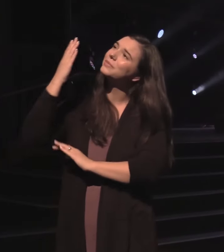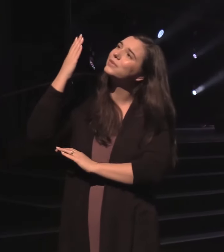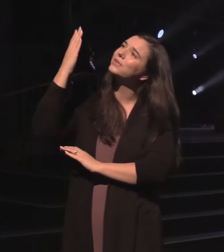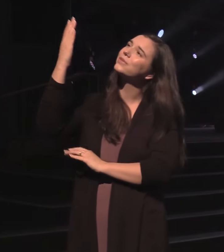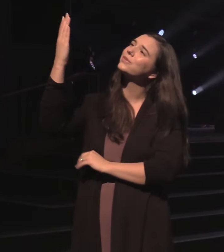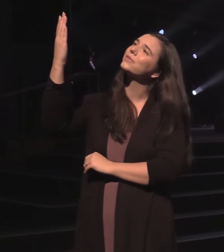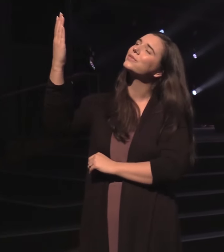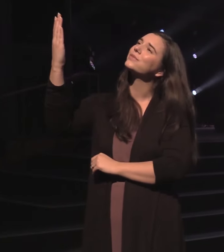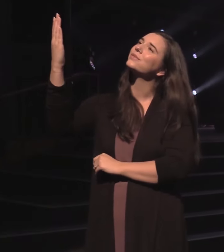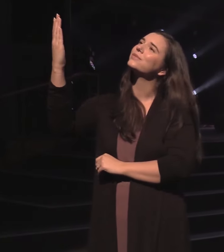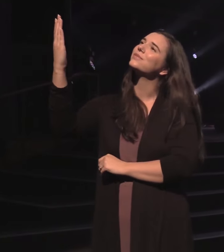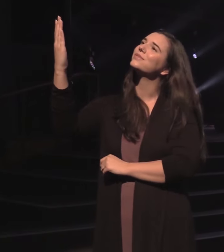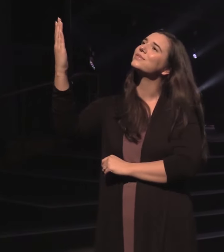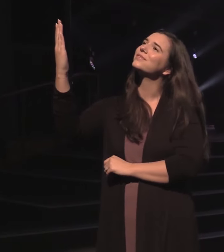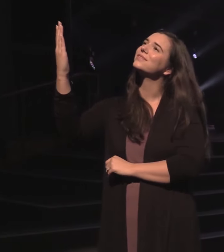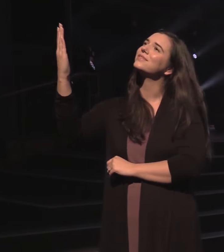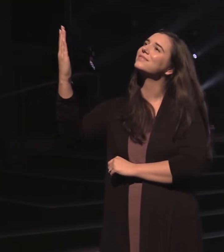worship you,